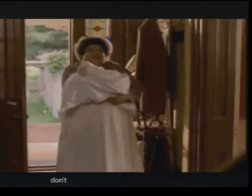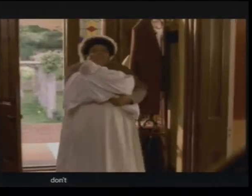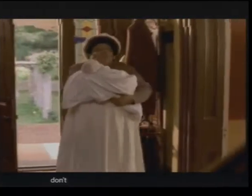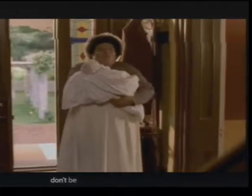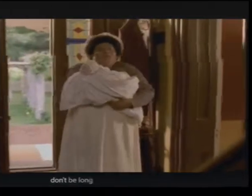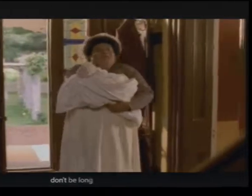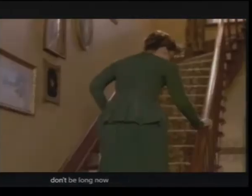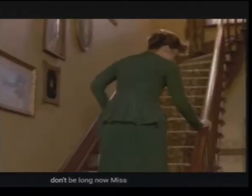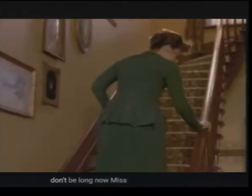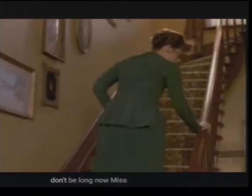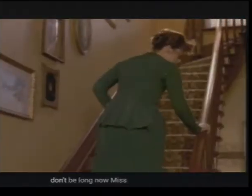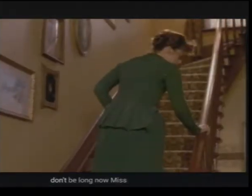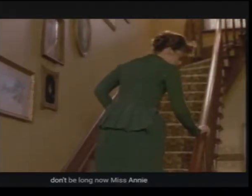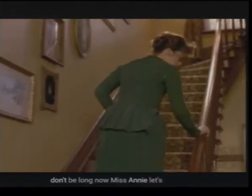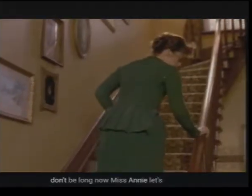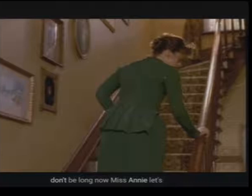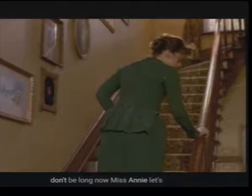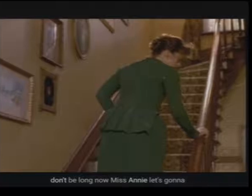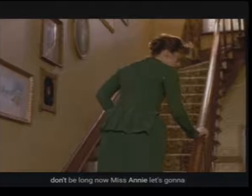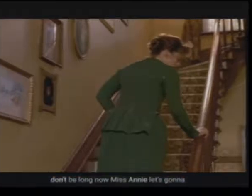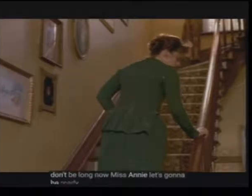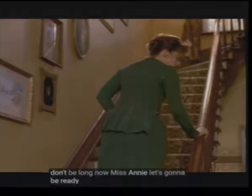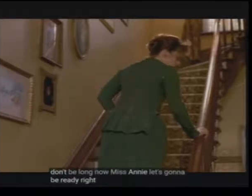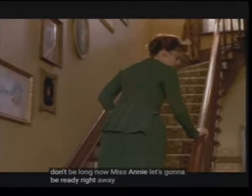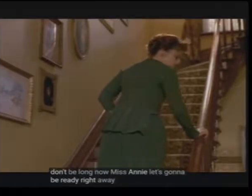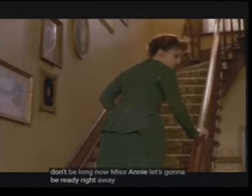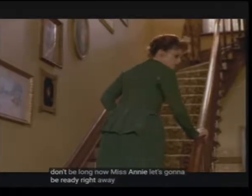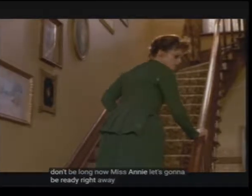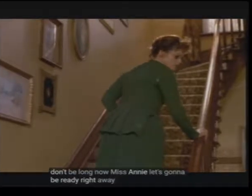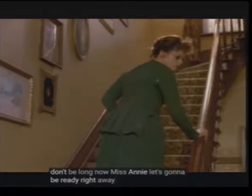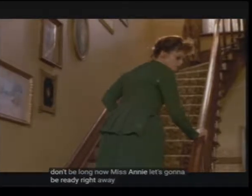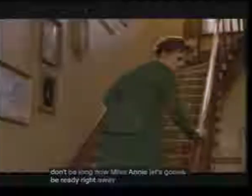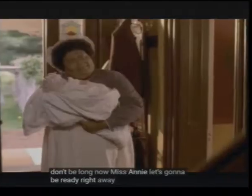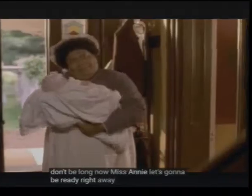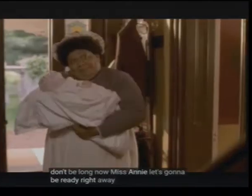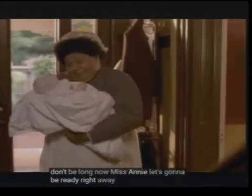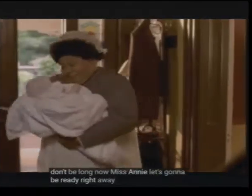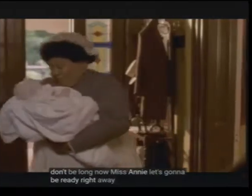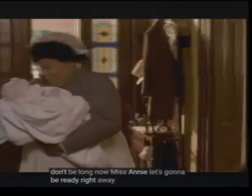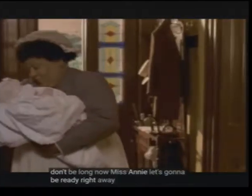Don't be long now, Miss Annie. Lunch gonna be ready right away. Mm-hmm.